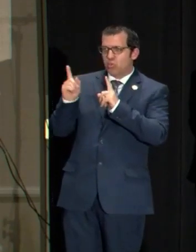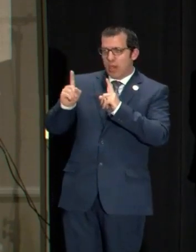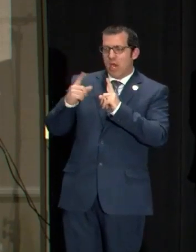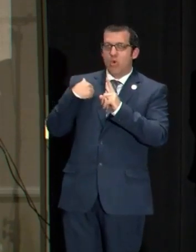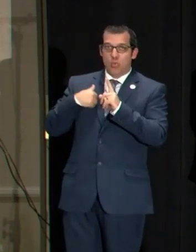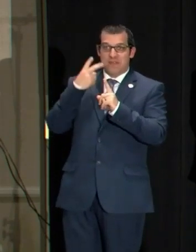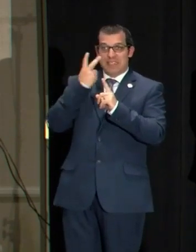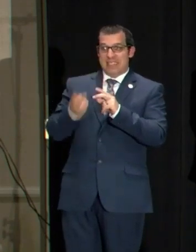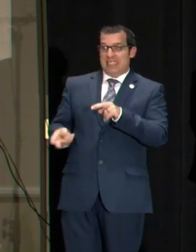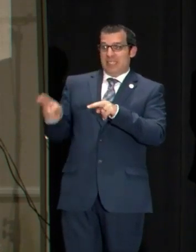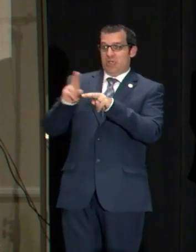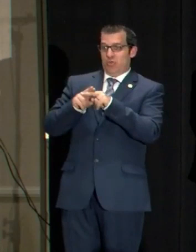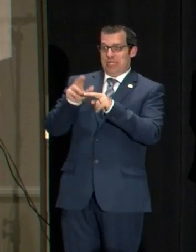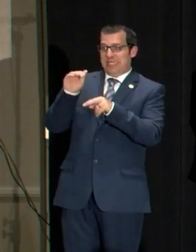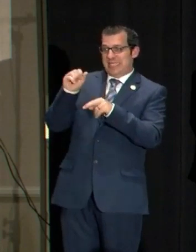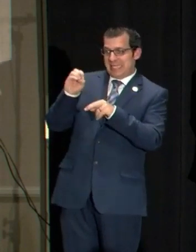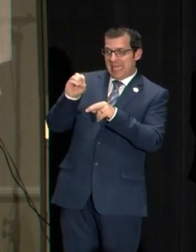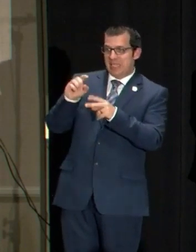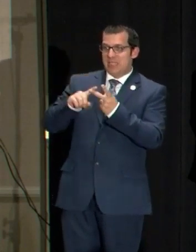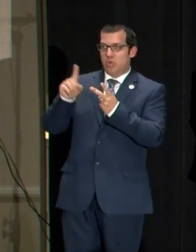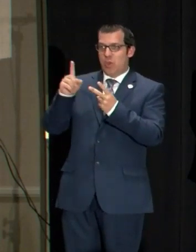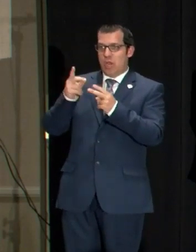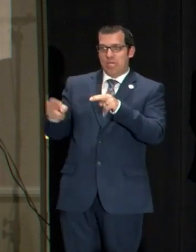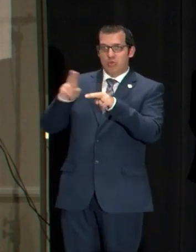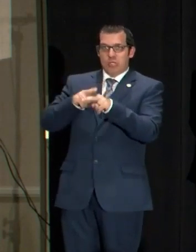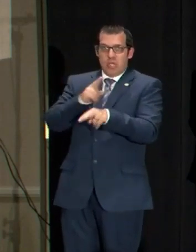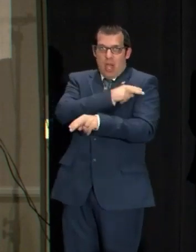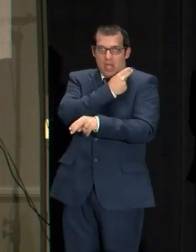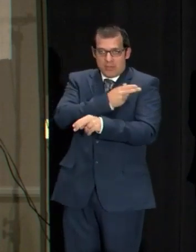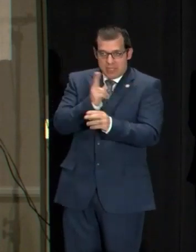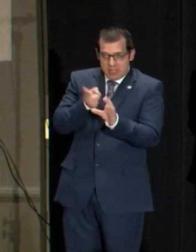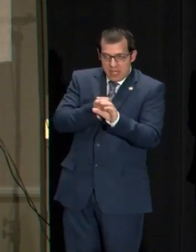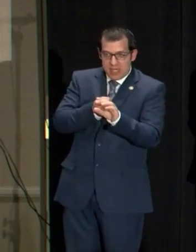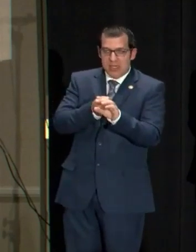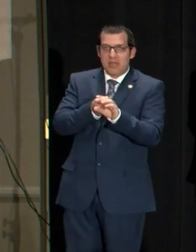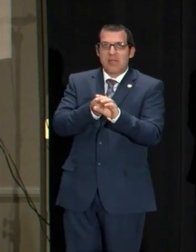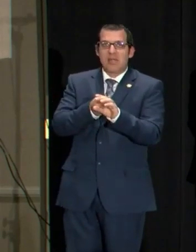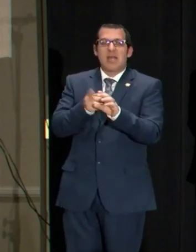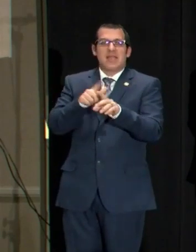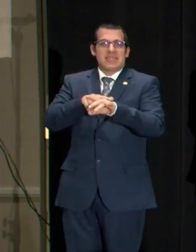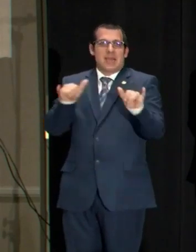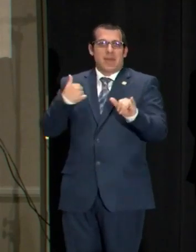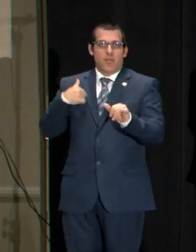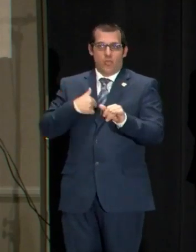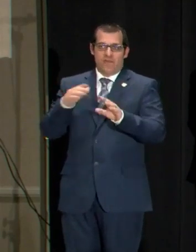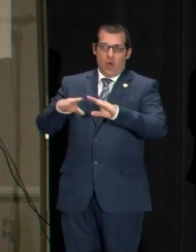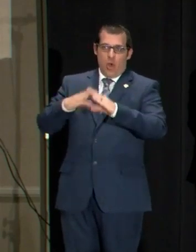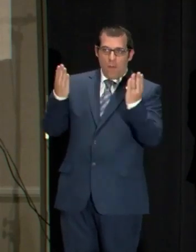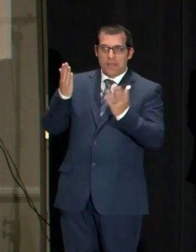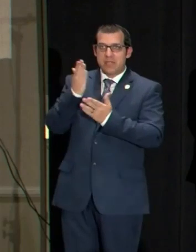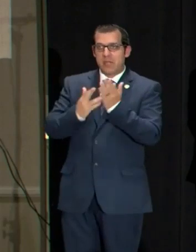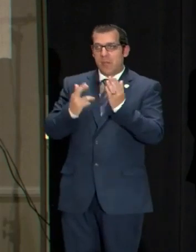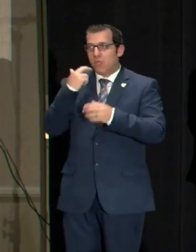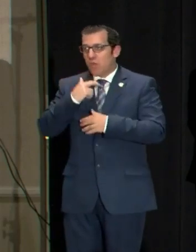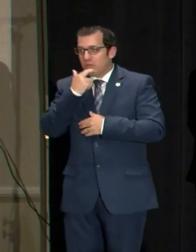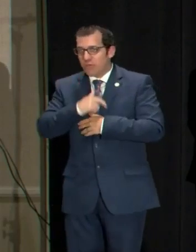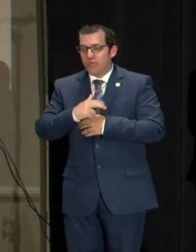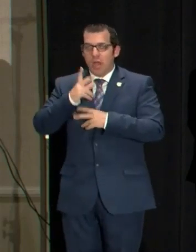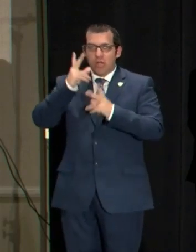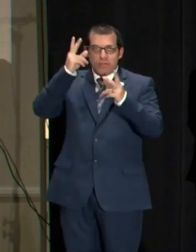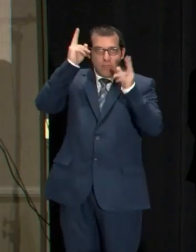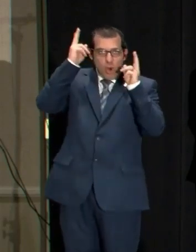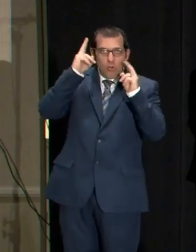in cases, increase of hospitalizations, at the same time that we've opened up some of these things like restaurants and barber